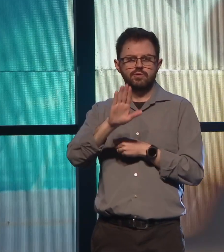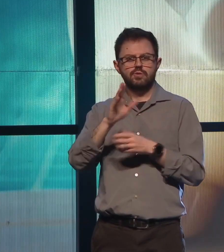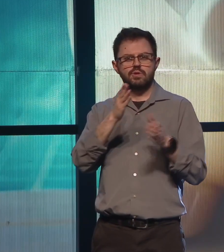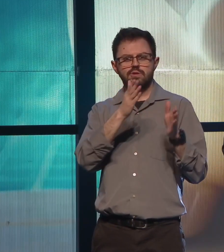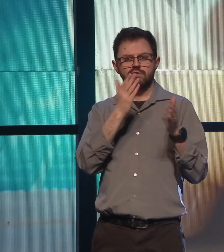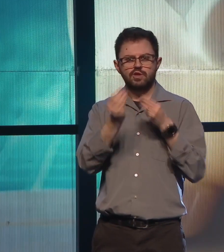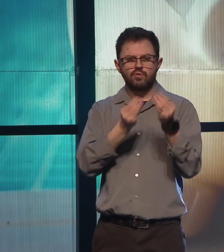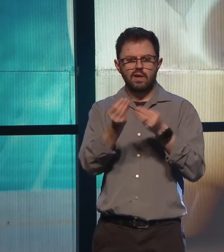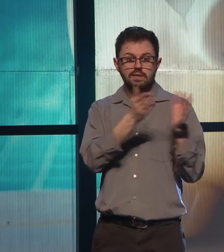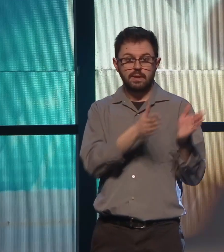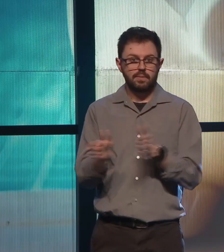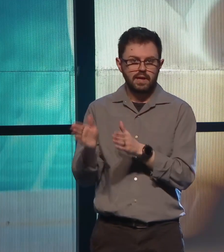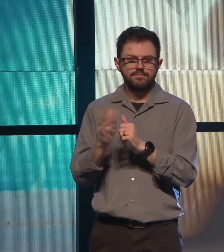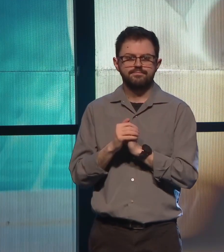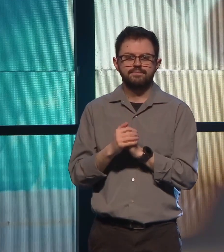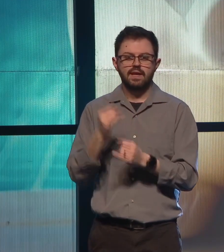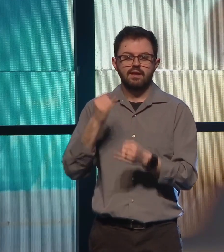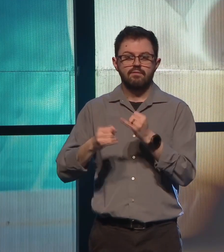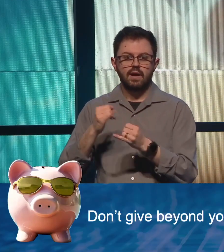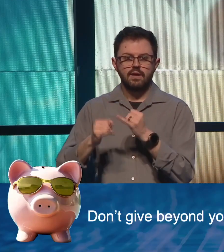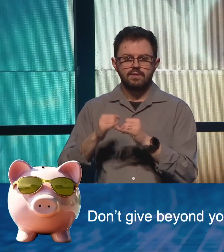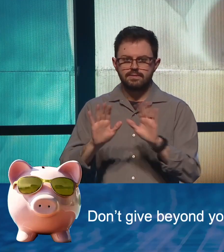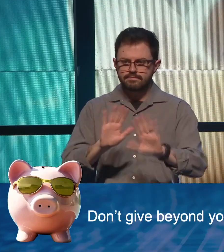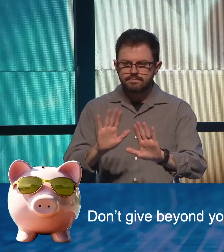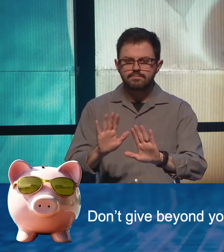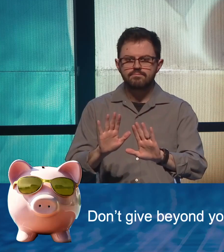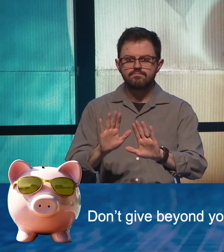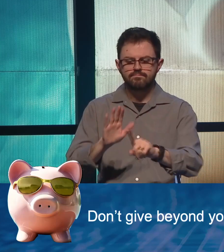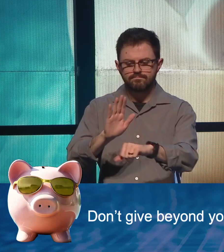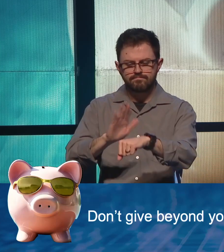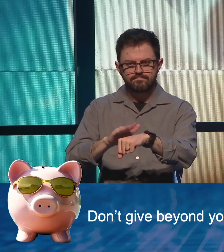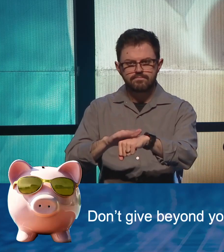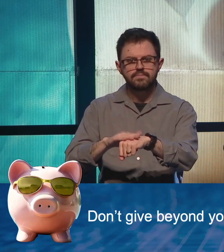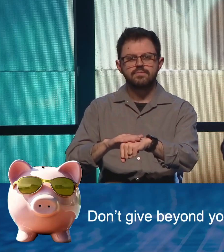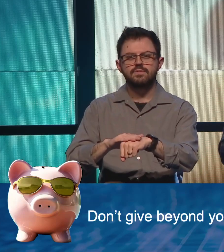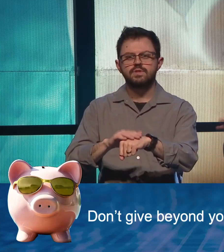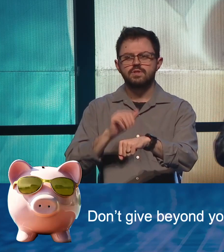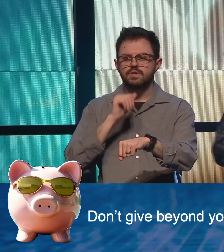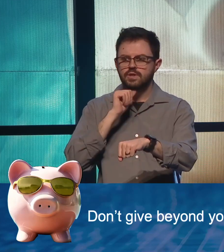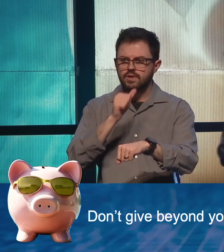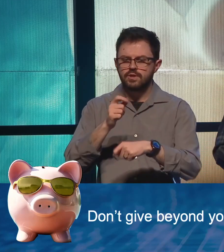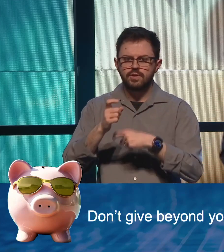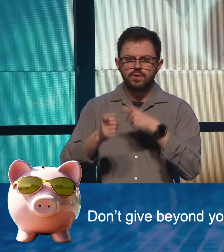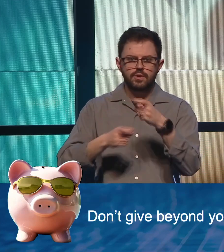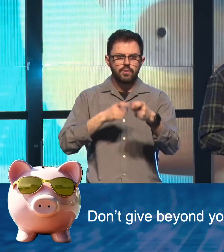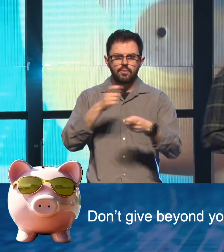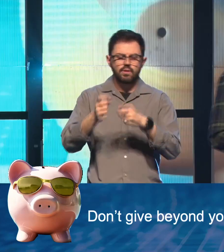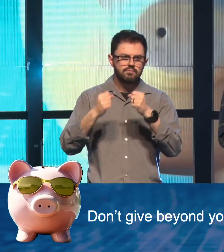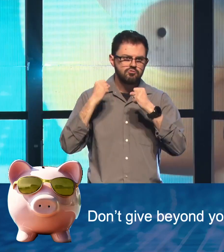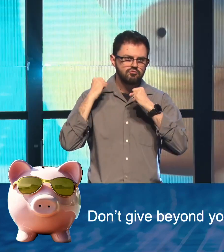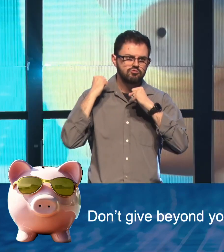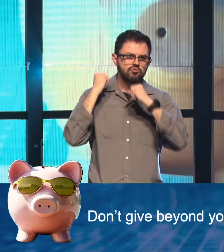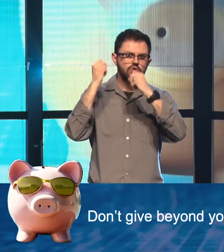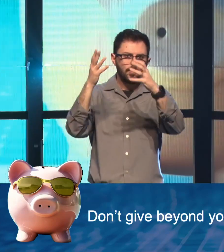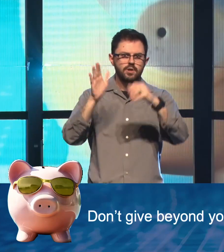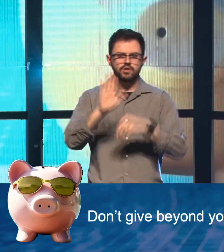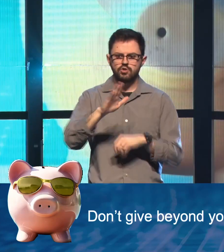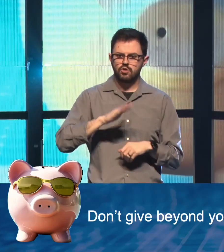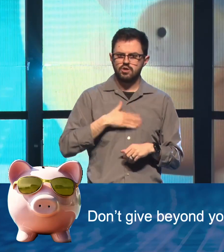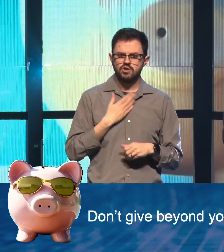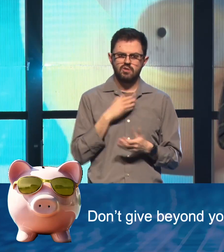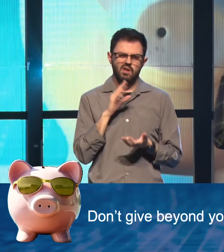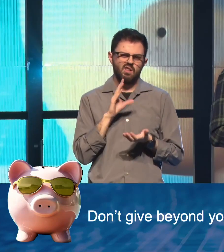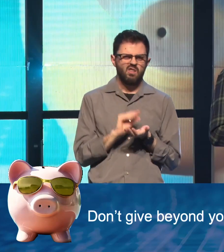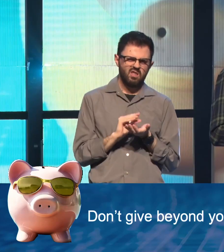encourage you with this. Please don't give beyond your joy. Don't give beyond your joy. If you start to